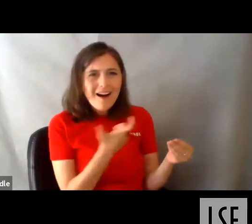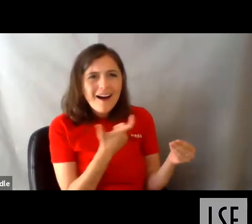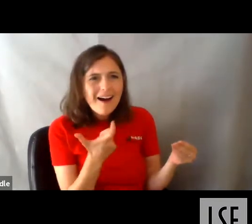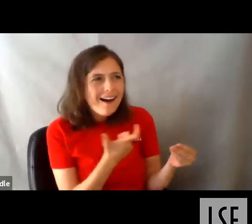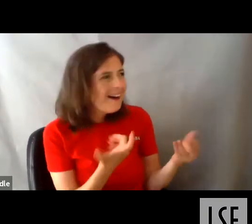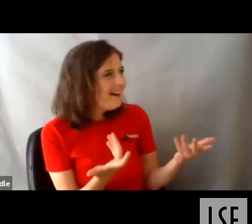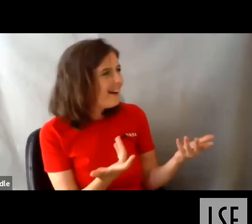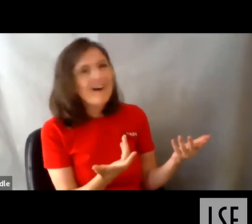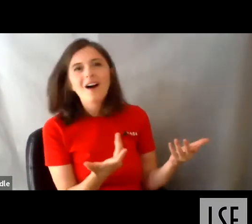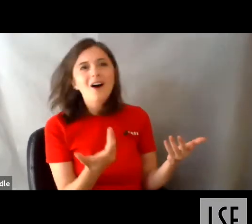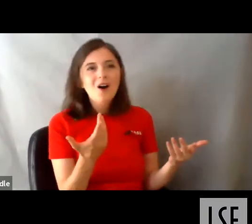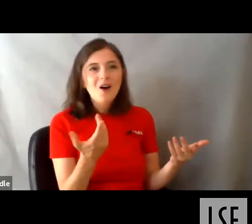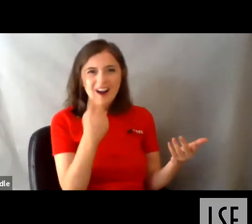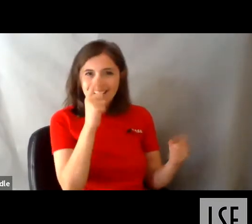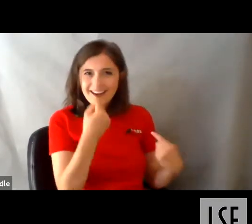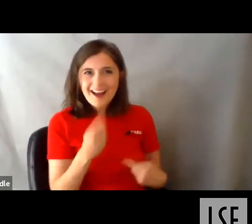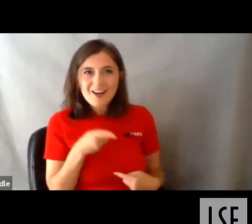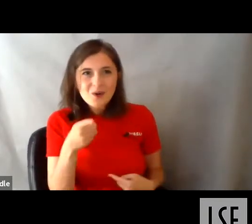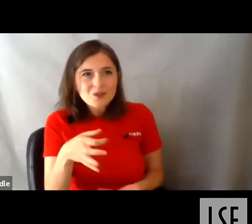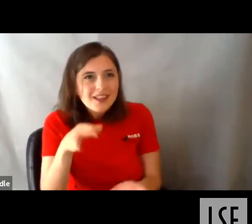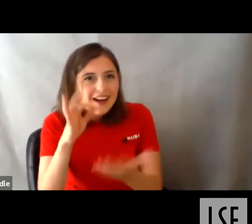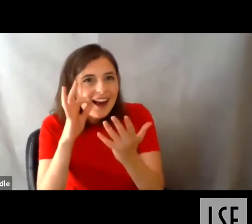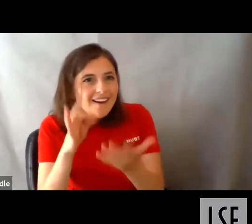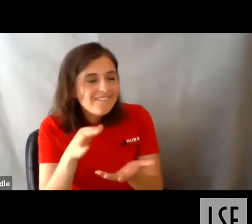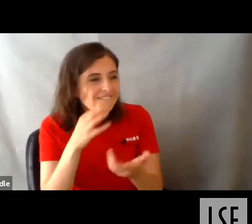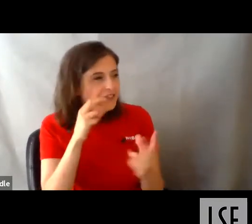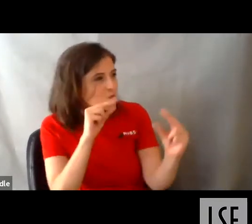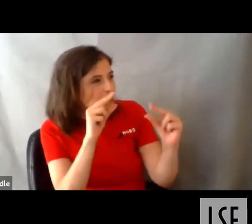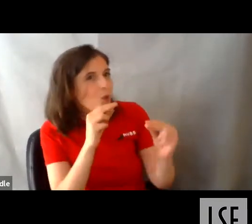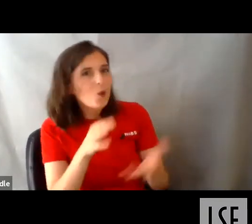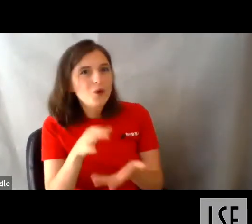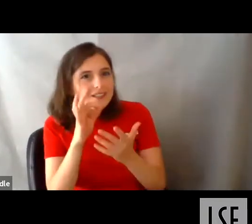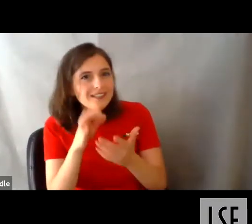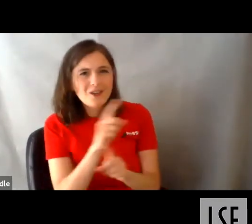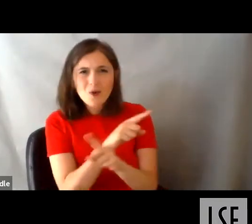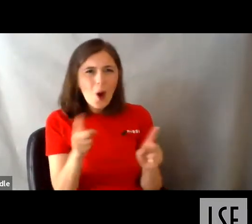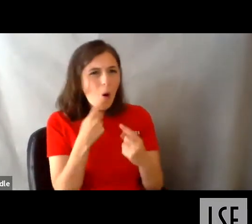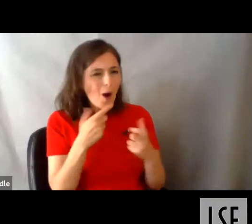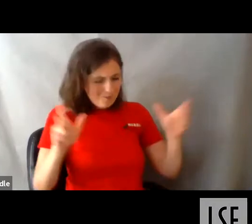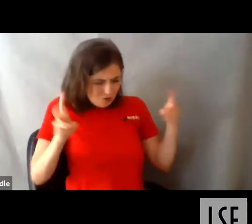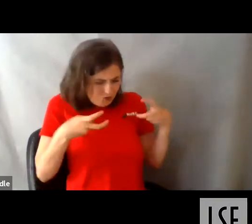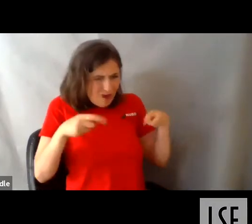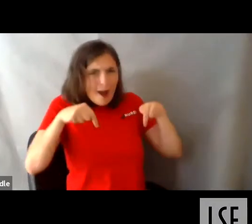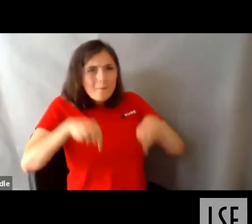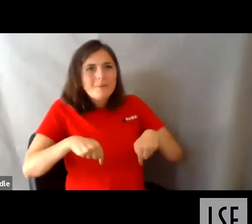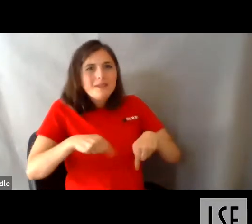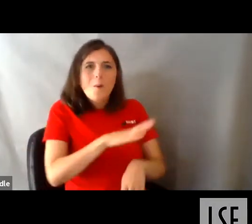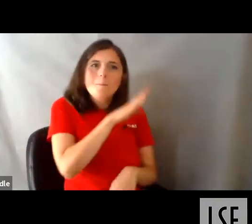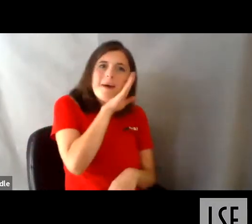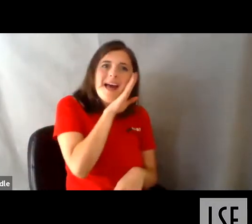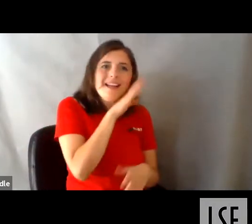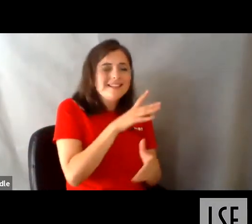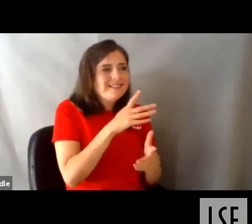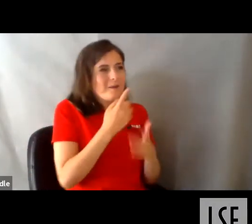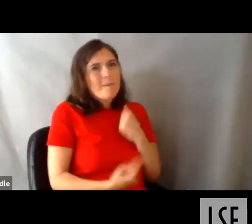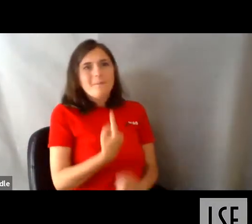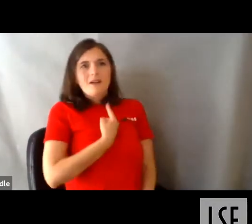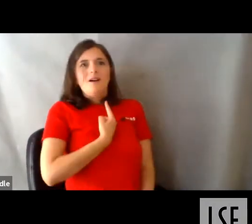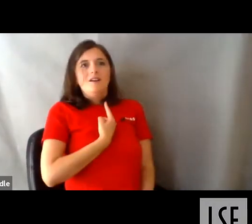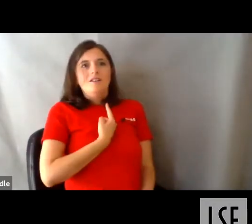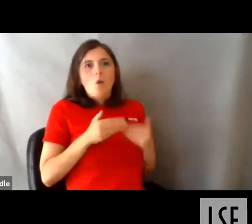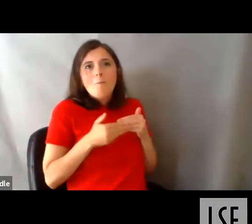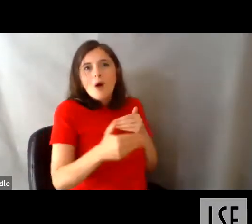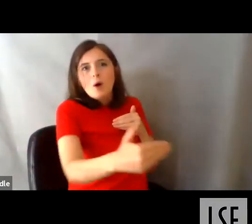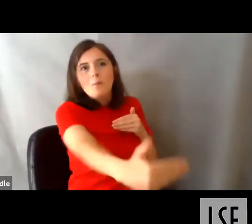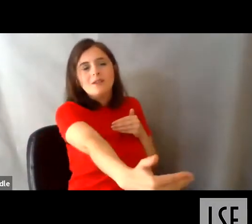time I made it to the cafe for a chat and a cuppa? Trapped at home in bed in permanent quarantine.